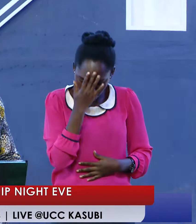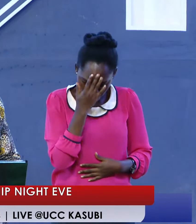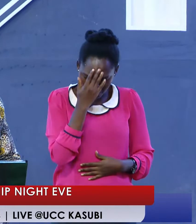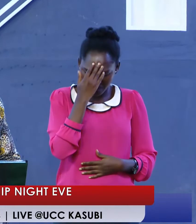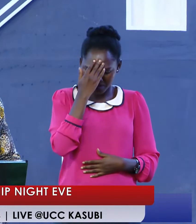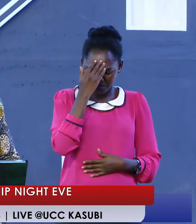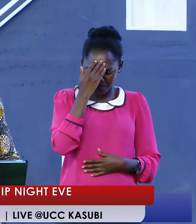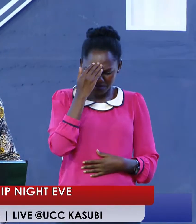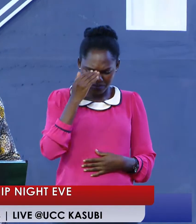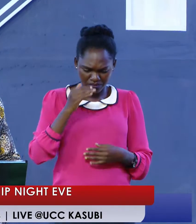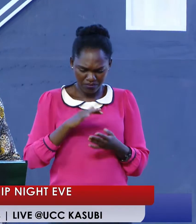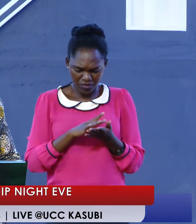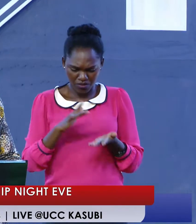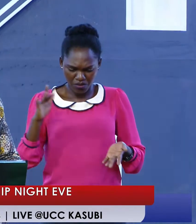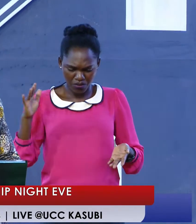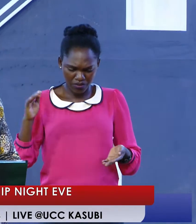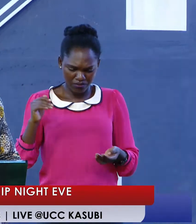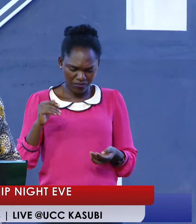Father, we give you the glory.